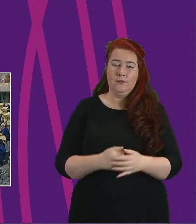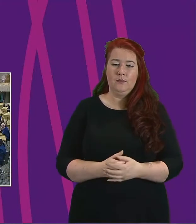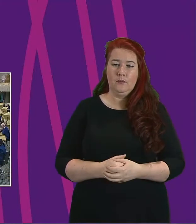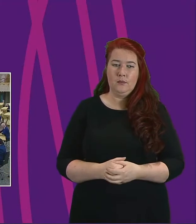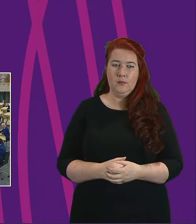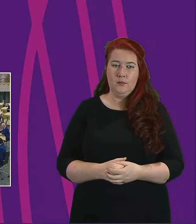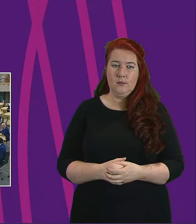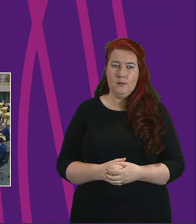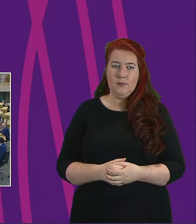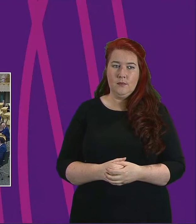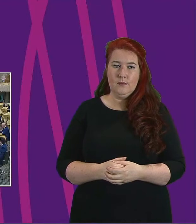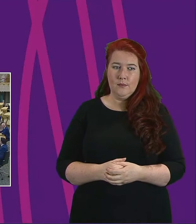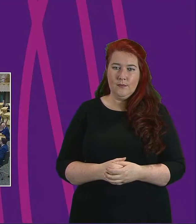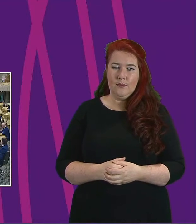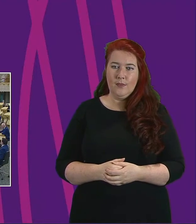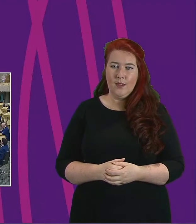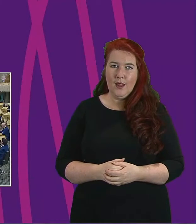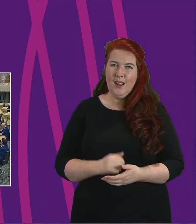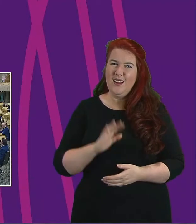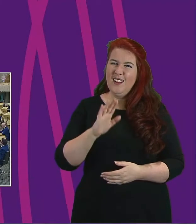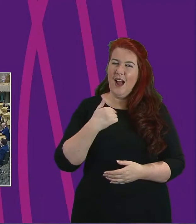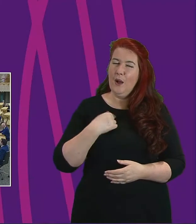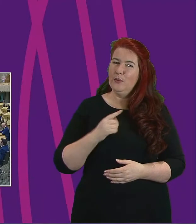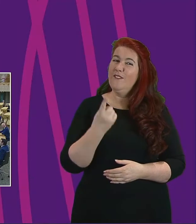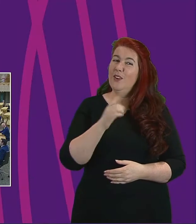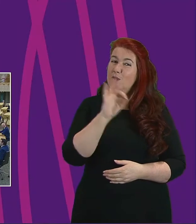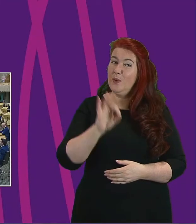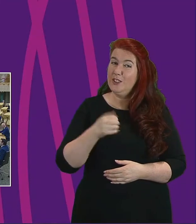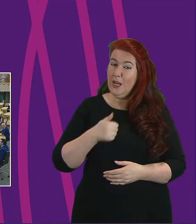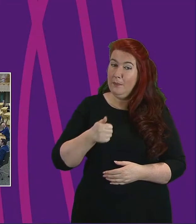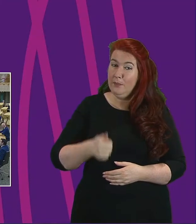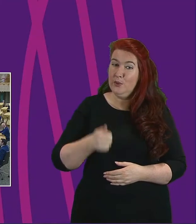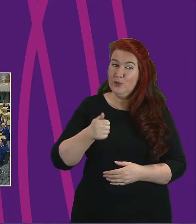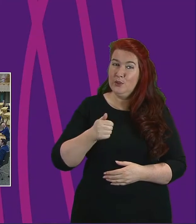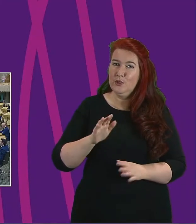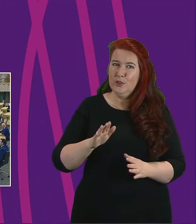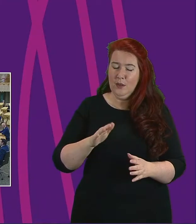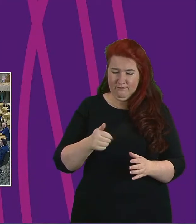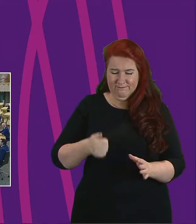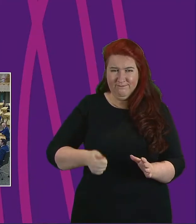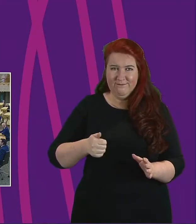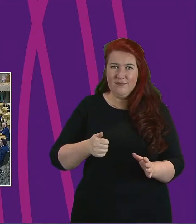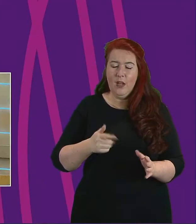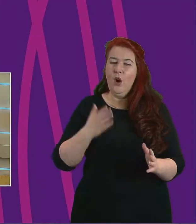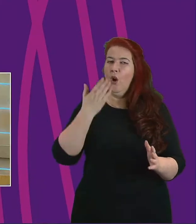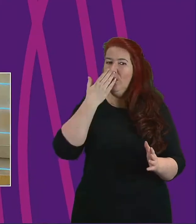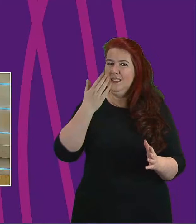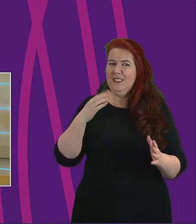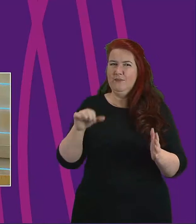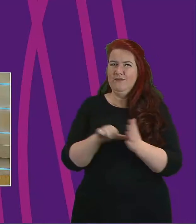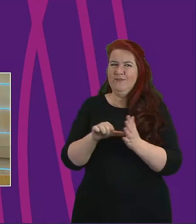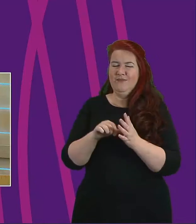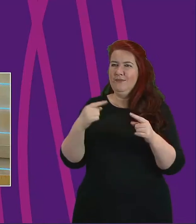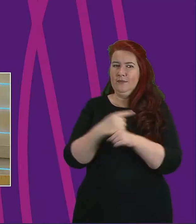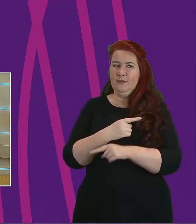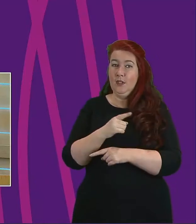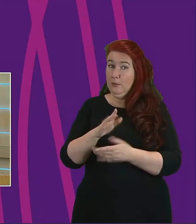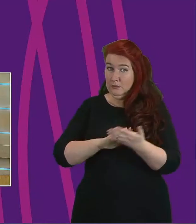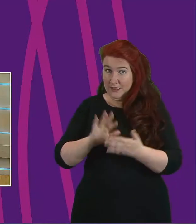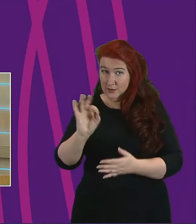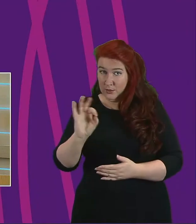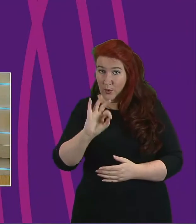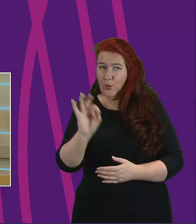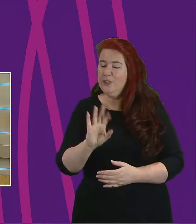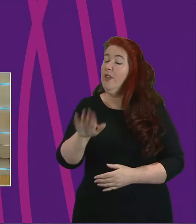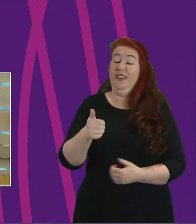Officer, it was actually the first question that I pushed my button on. Oh, there seems to have been an issue with our screens up here, but so you don't have a